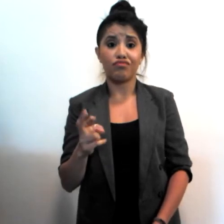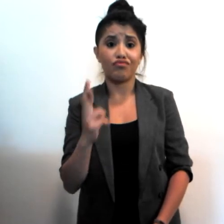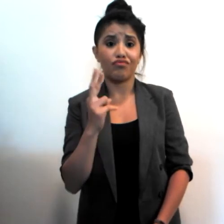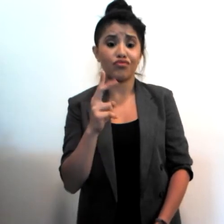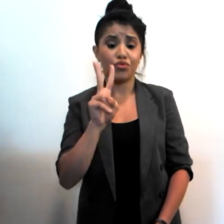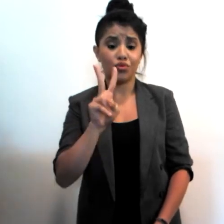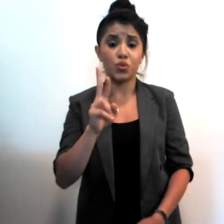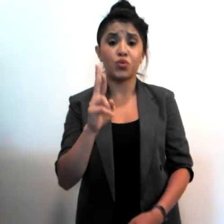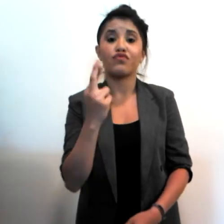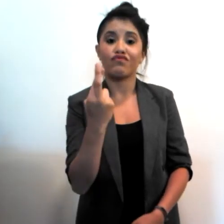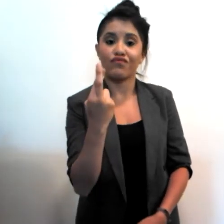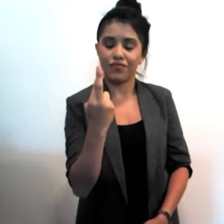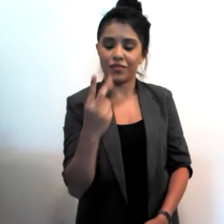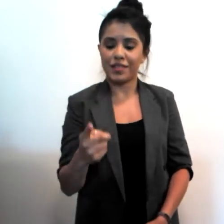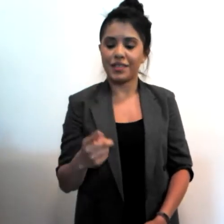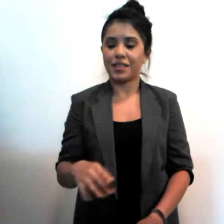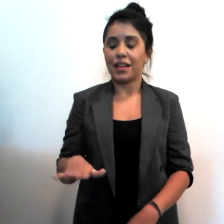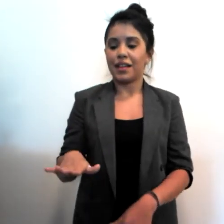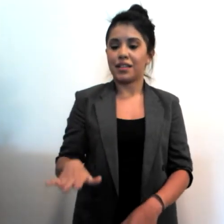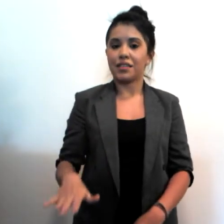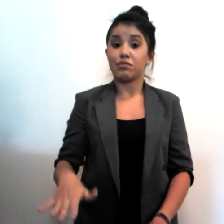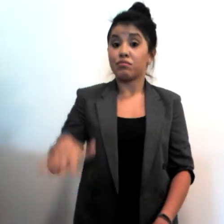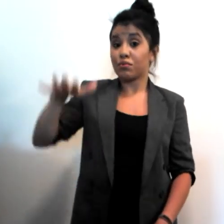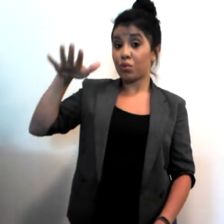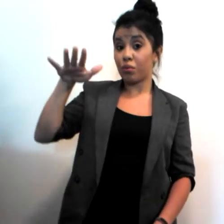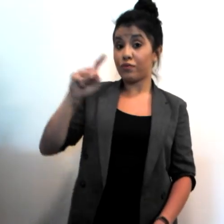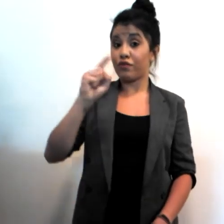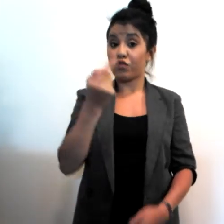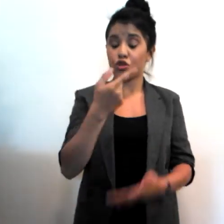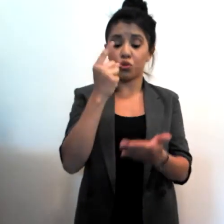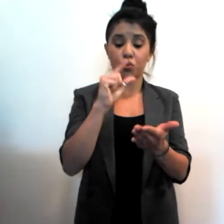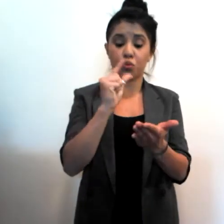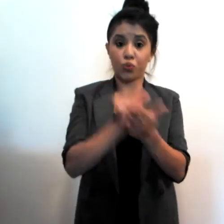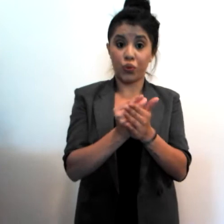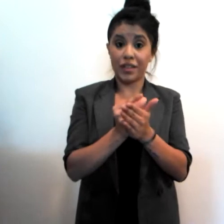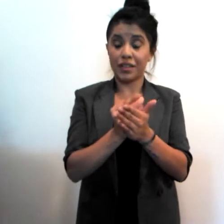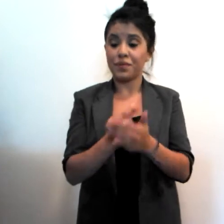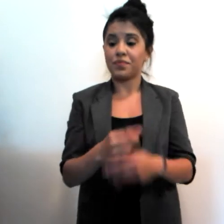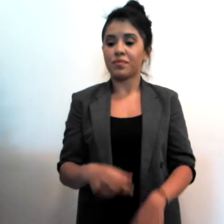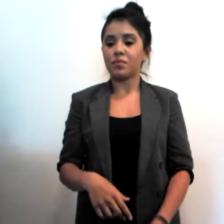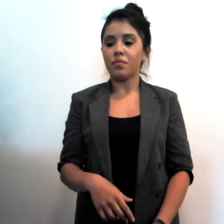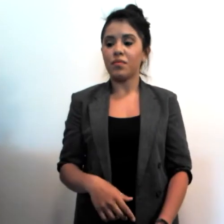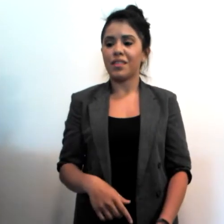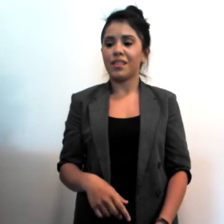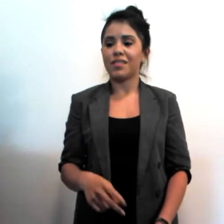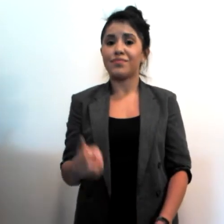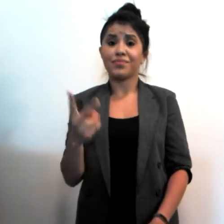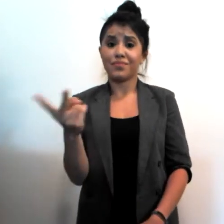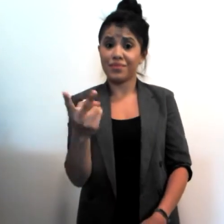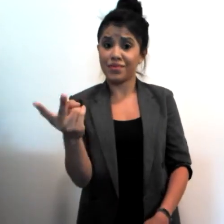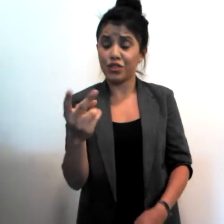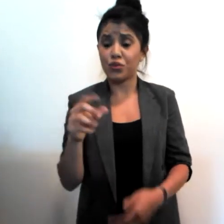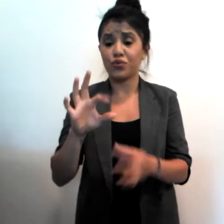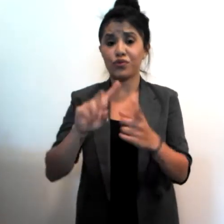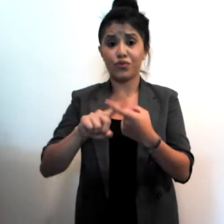the afternoons. Her daughter wanted to become hearing so she too could talk on the telephone. In the